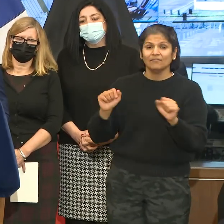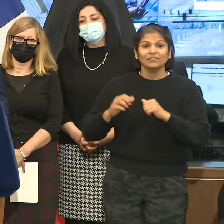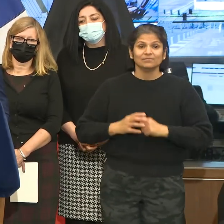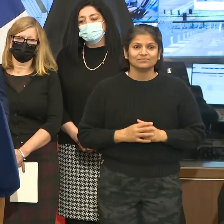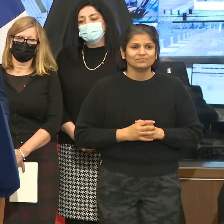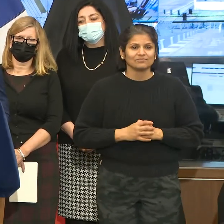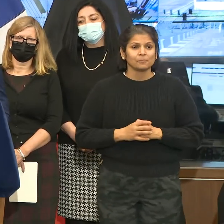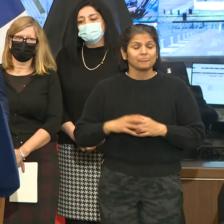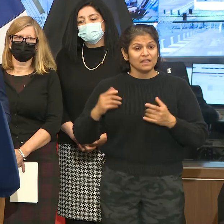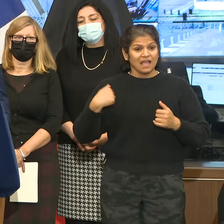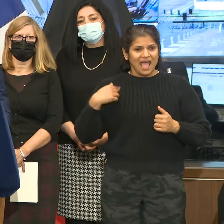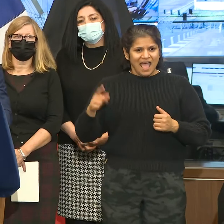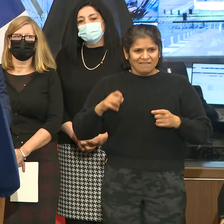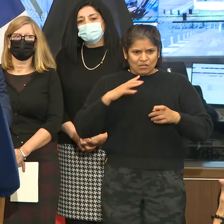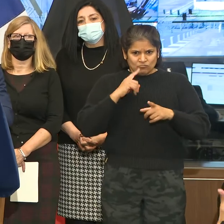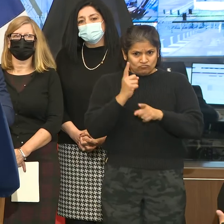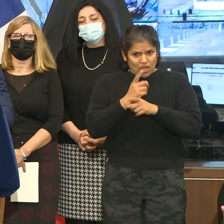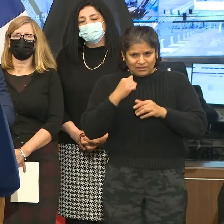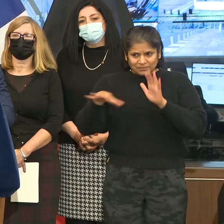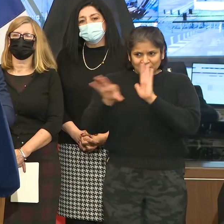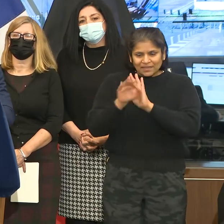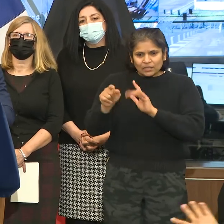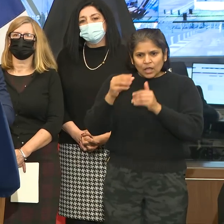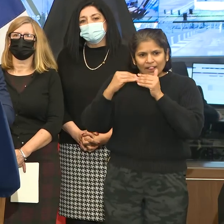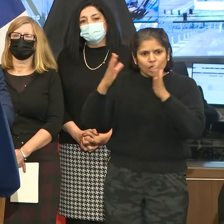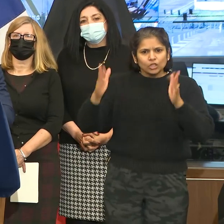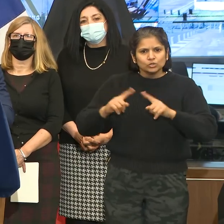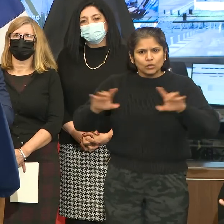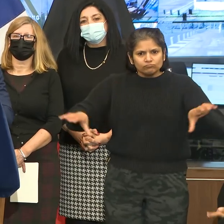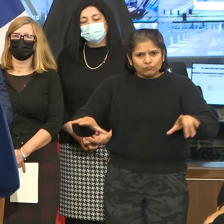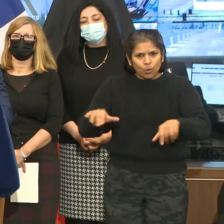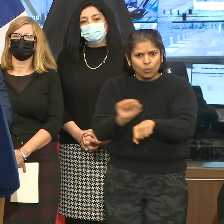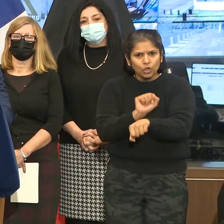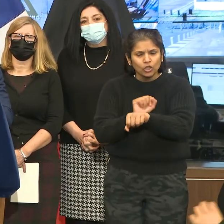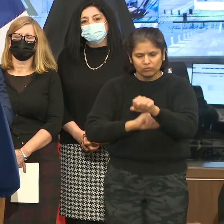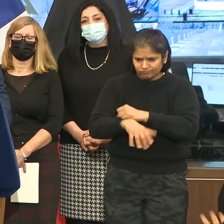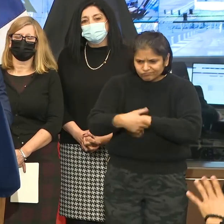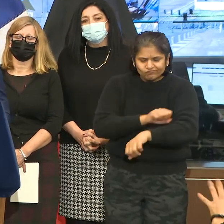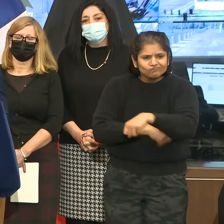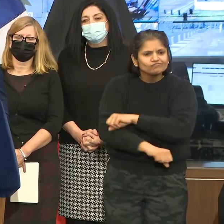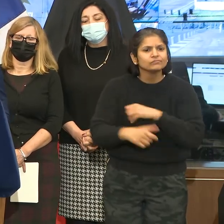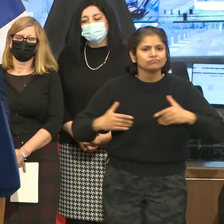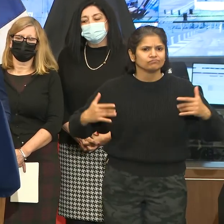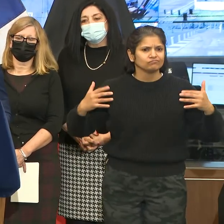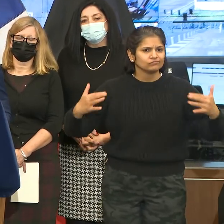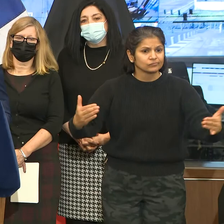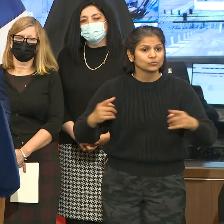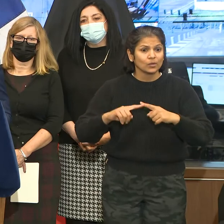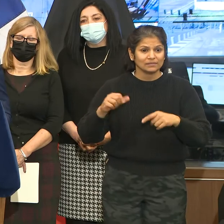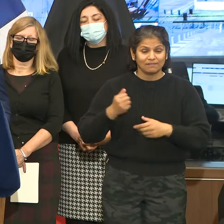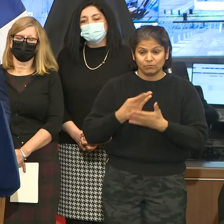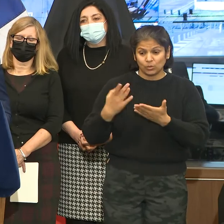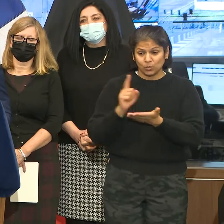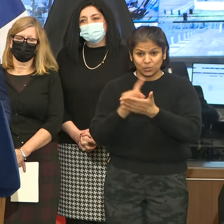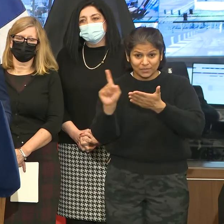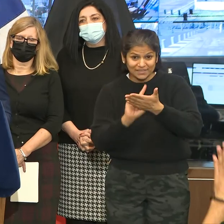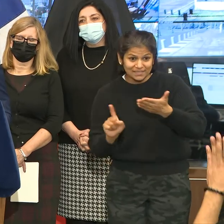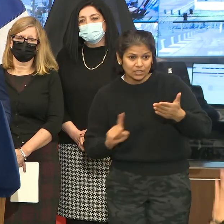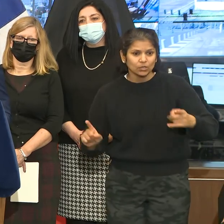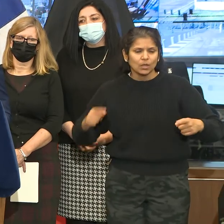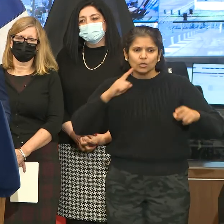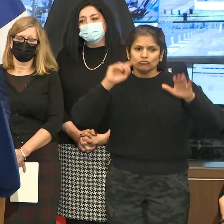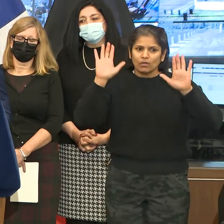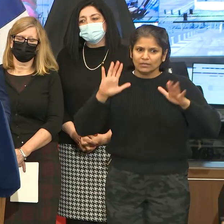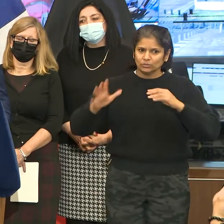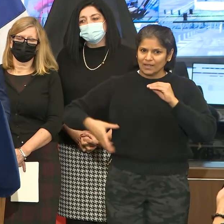to get the job done. And over the past few weeks, we have incredible additions to our leadership team.